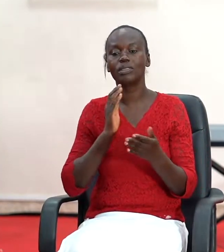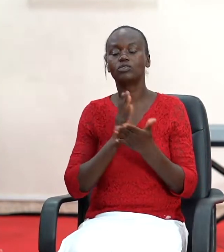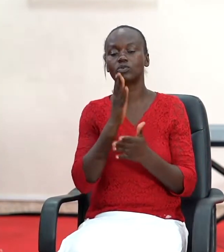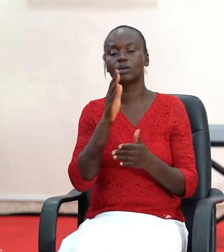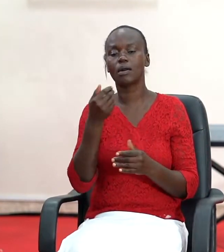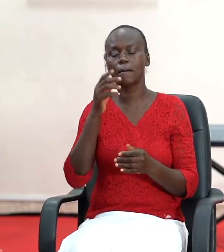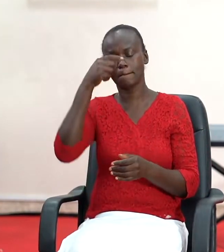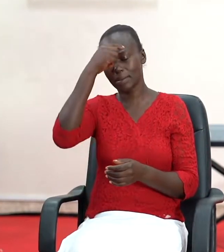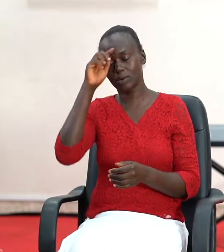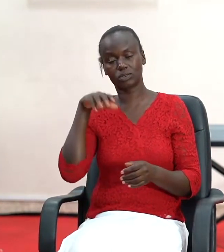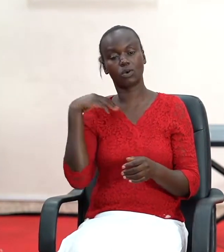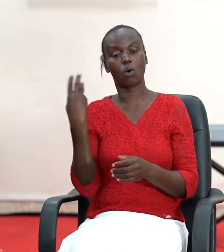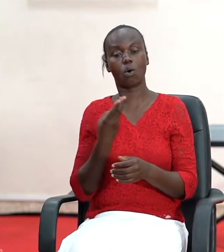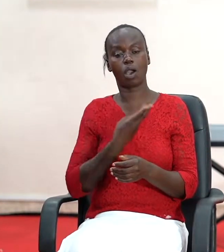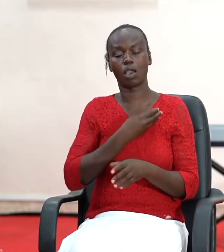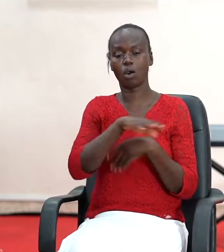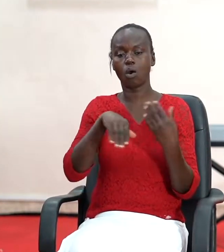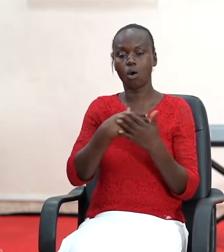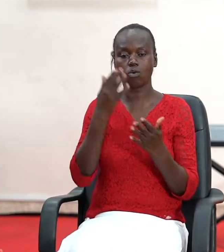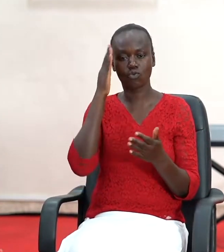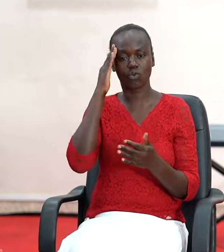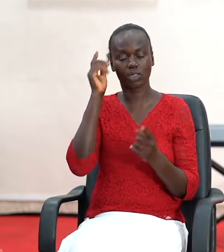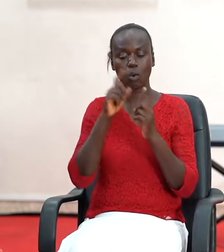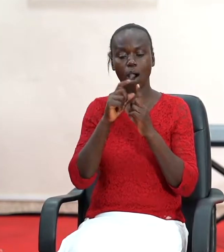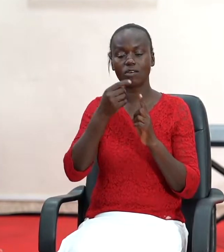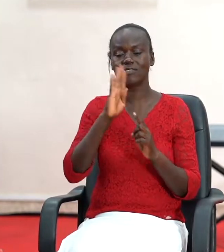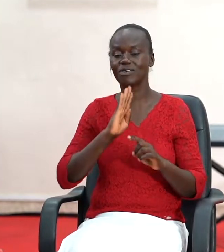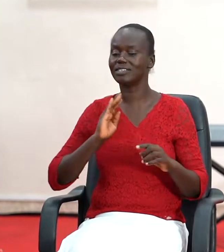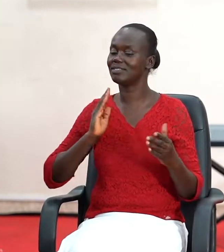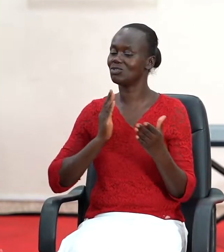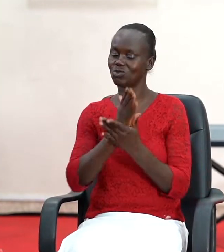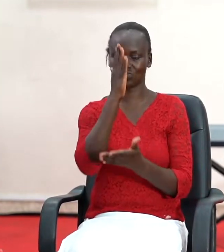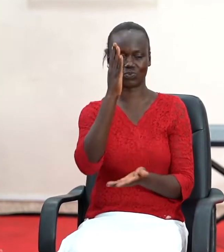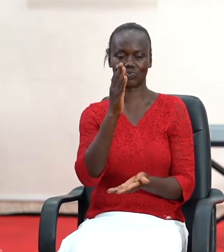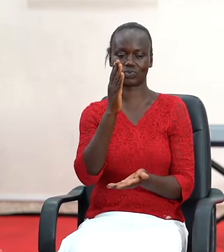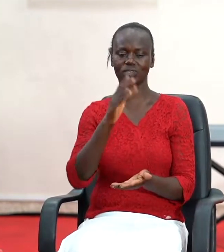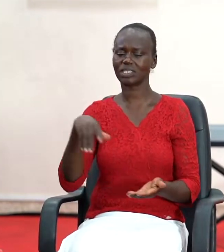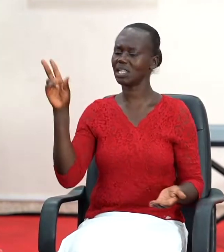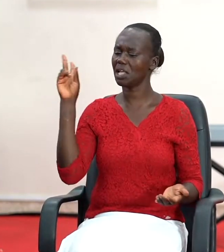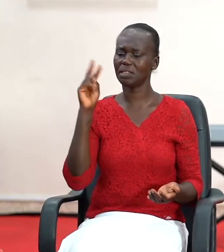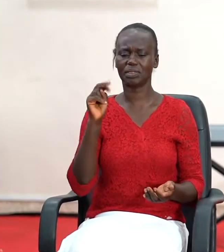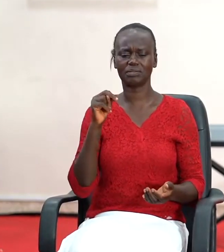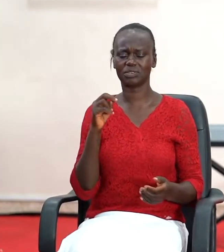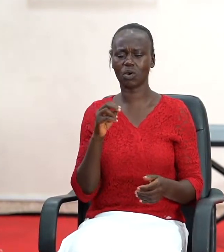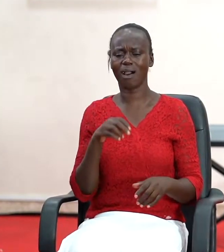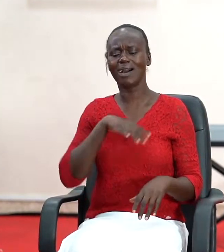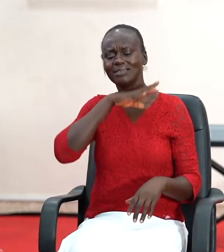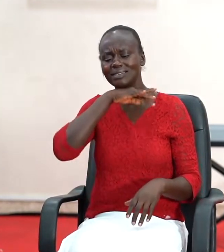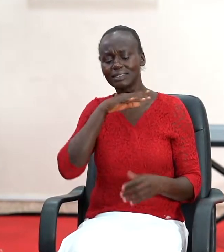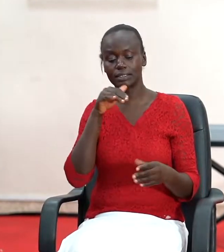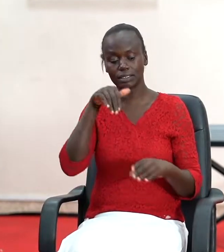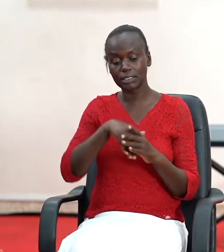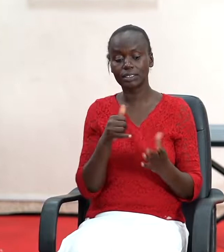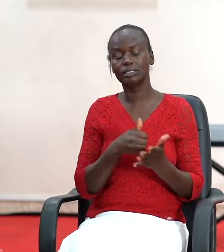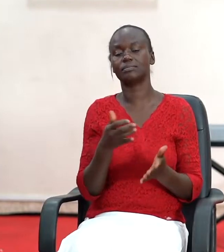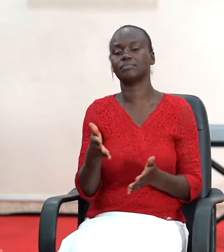know that the word of God is true and there is no stain in it. So focus on the word